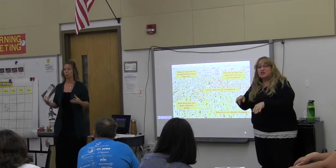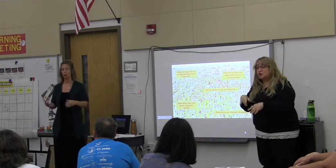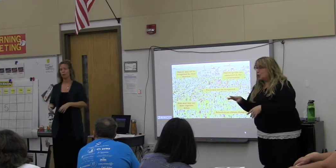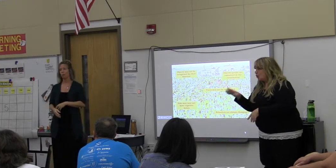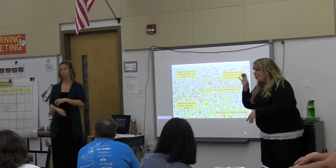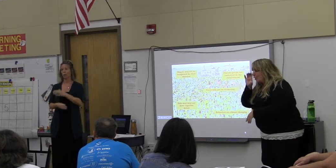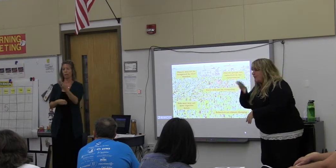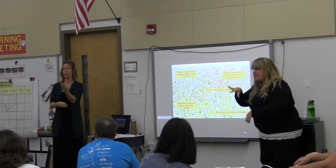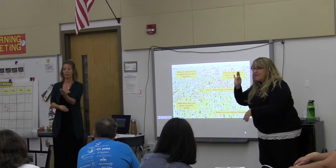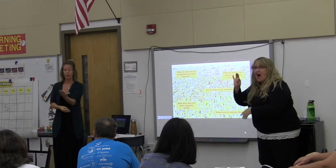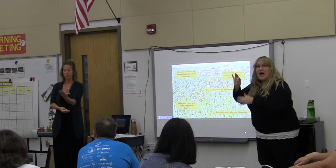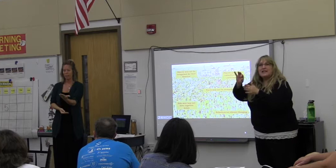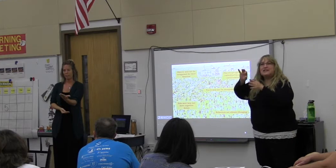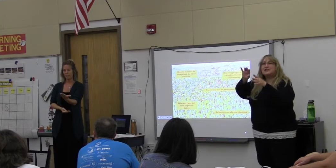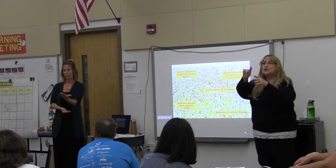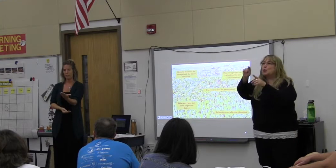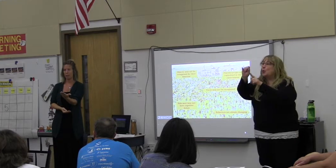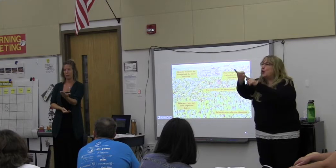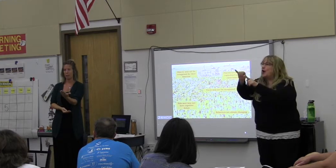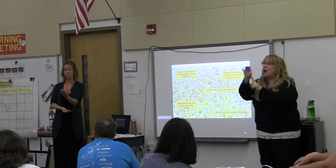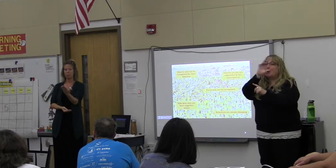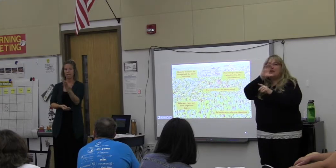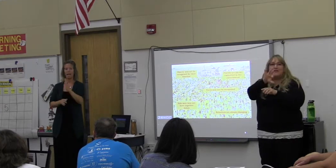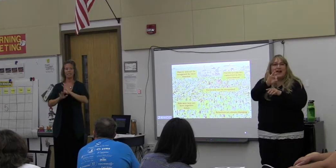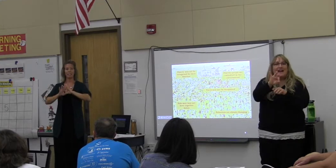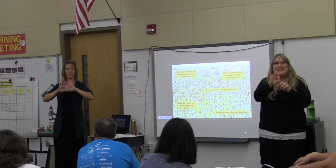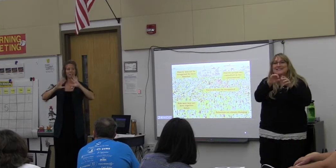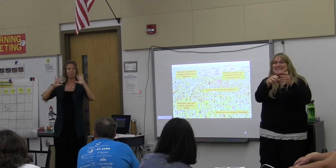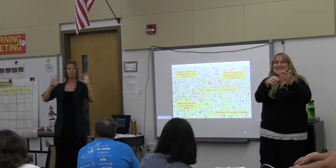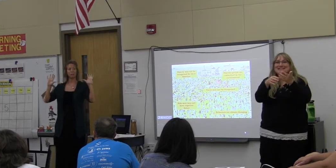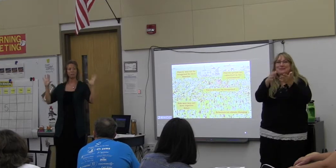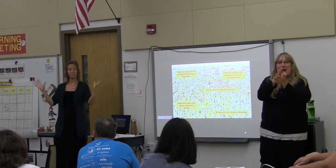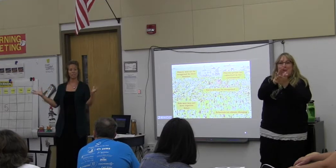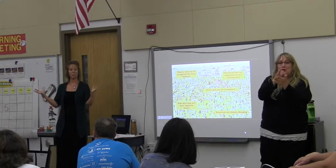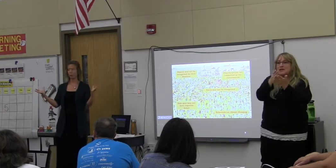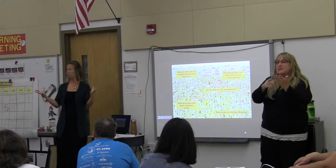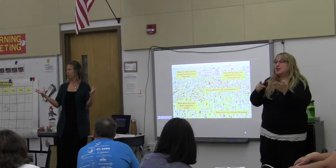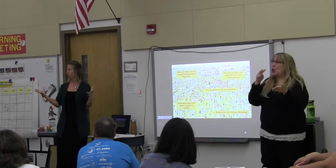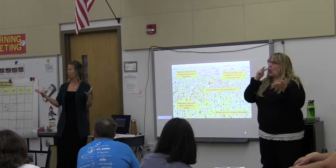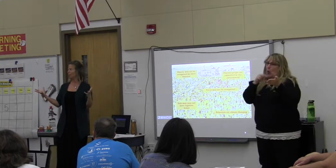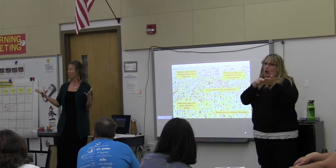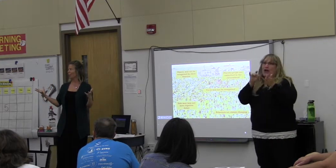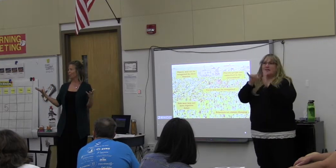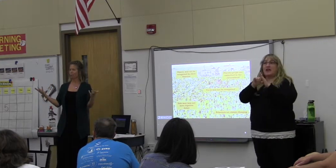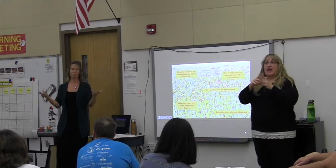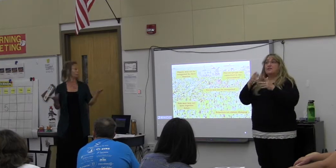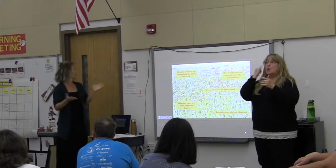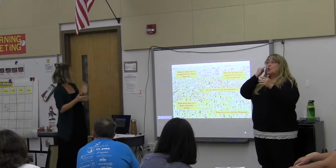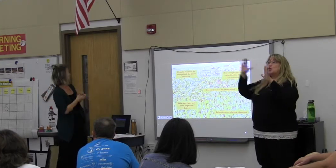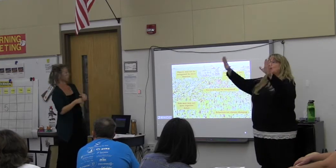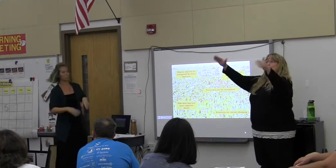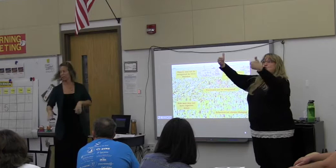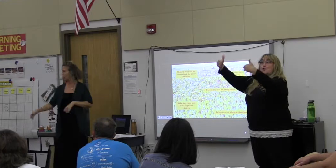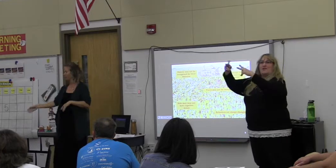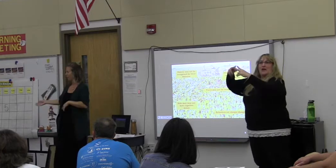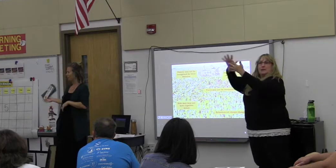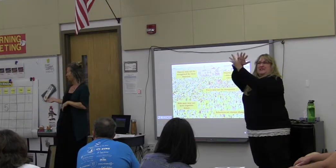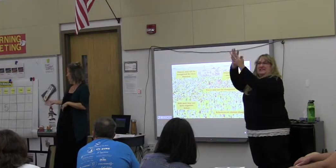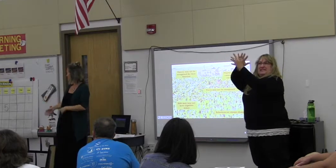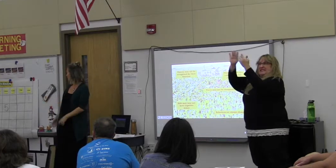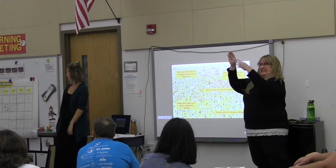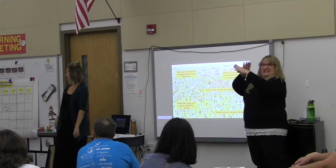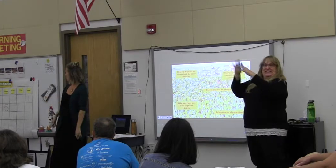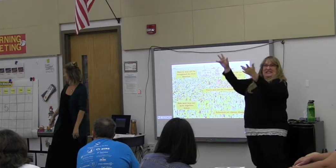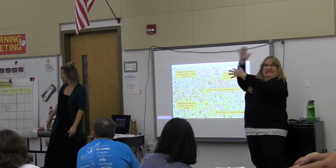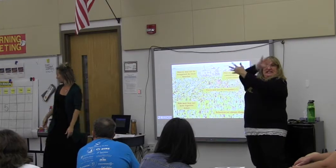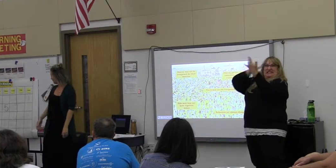find a toy or look at a piece of paper that you have, and it's in a very busy room, so this is actually a great